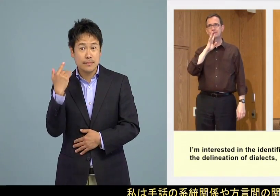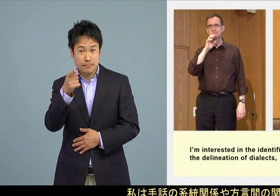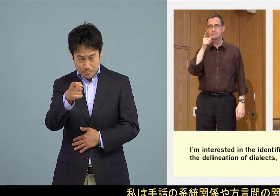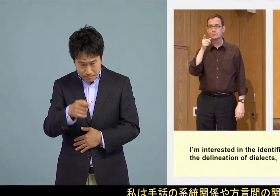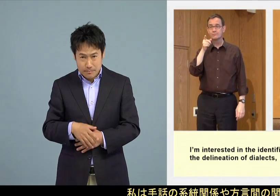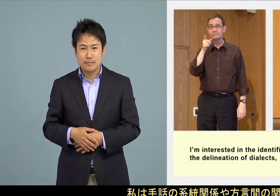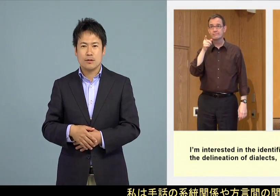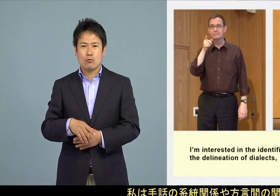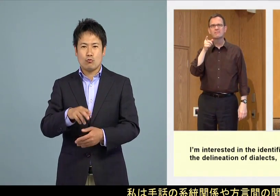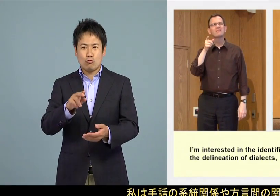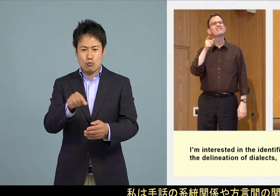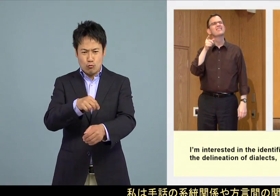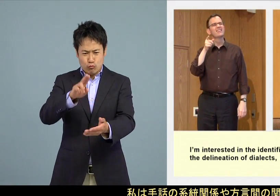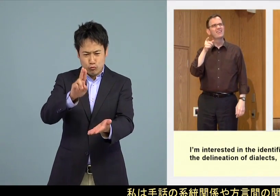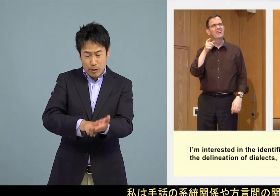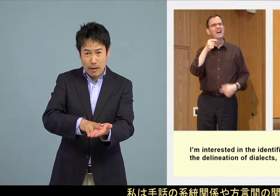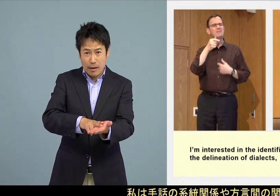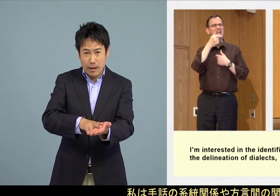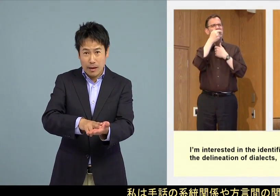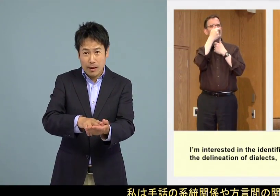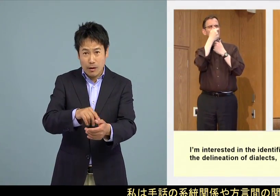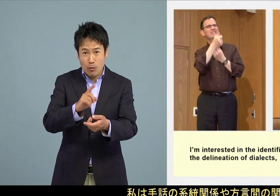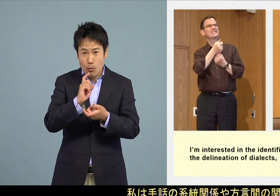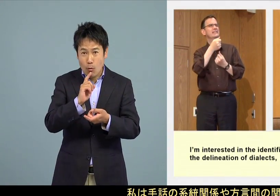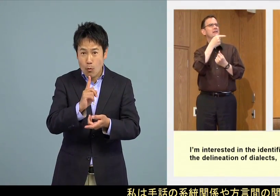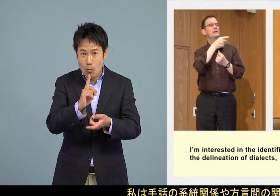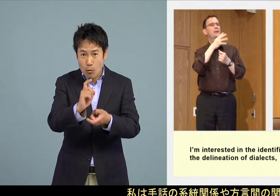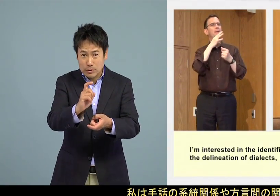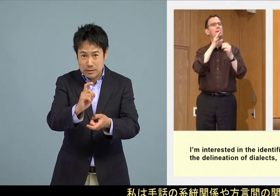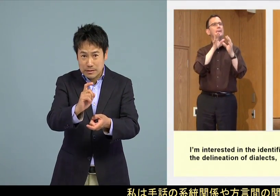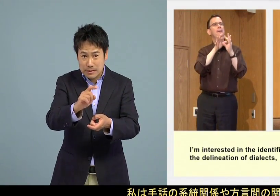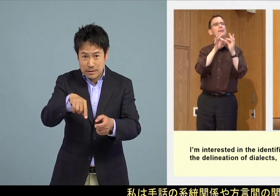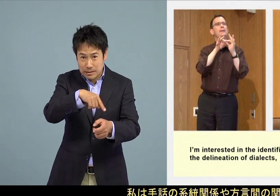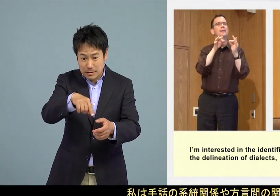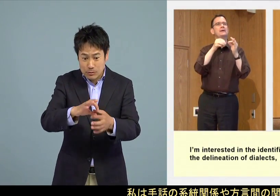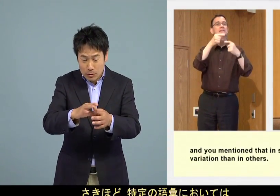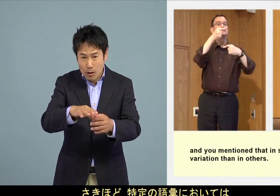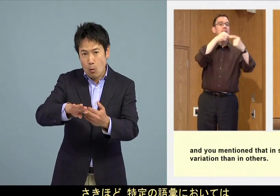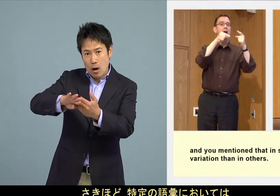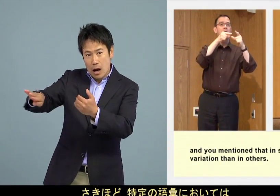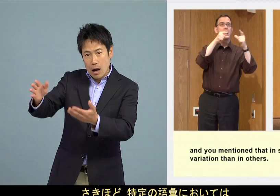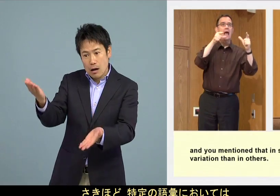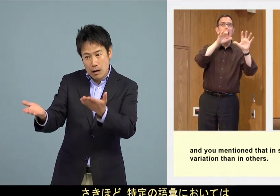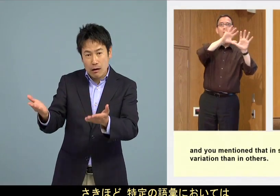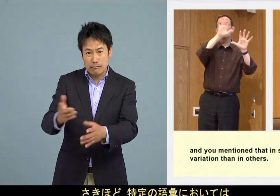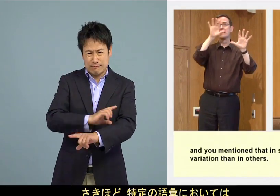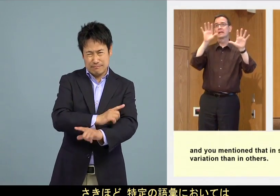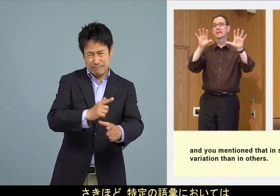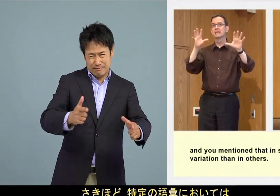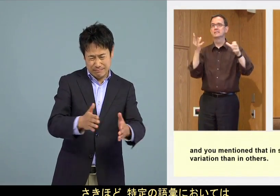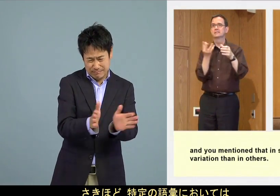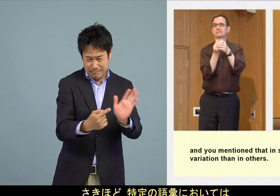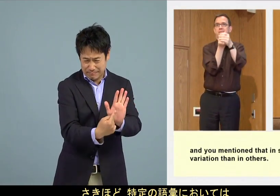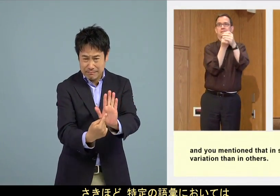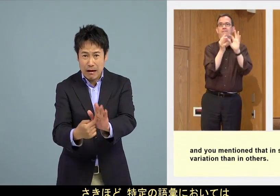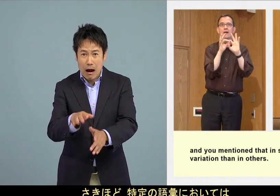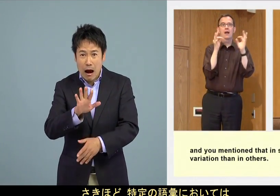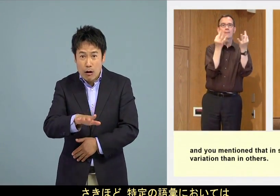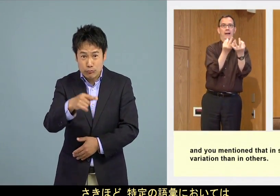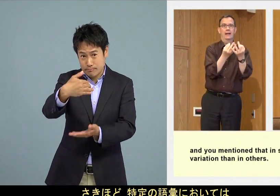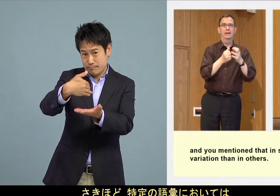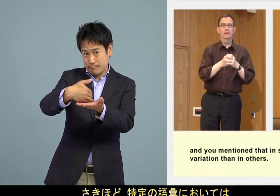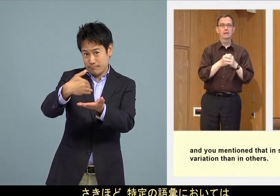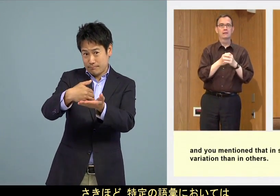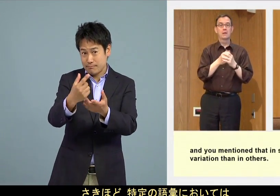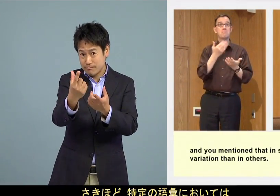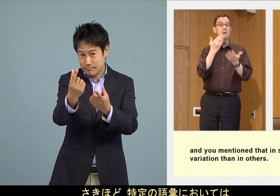the identification of sign language families and also the delineation of dialects. And you mentioned that there's, in